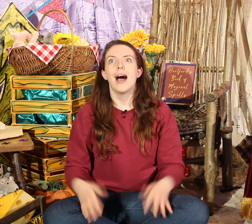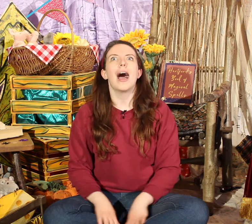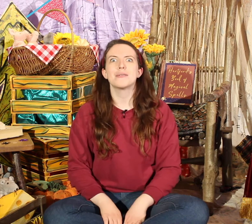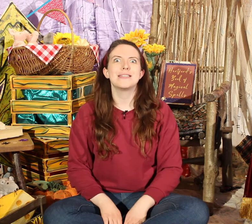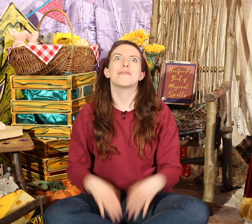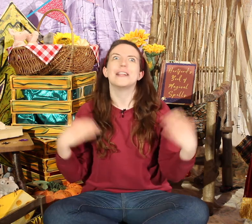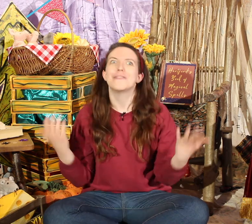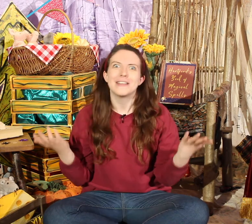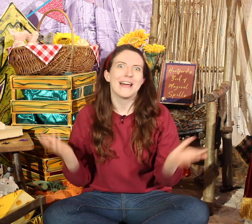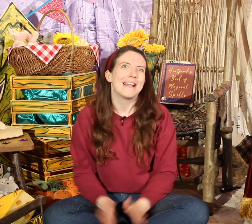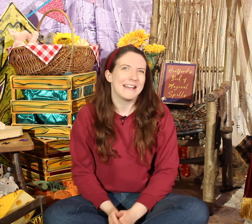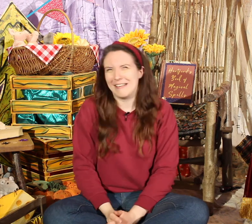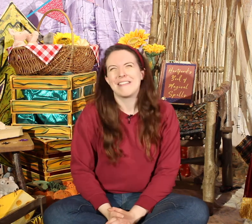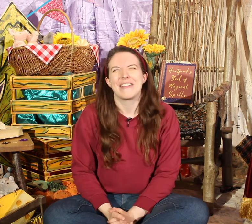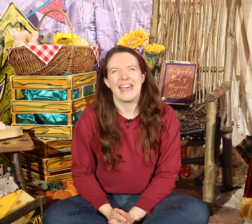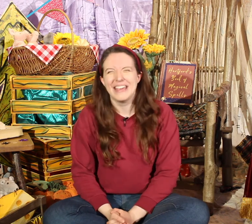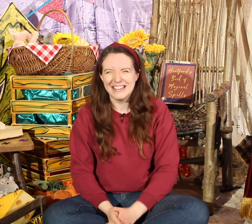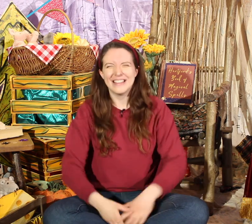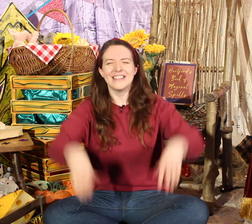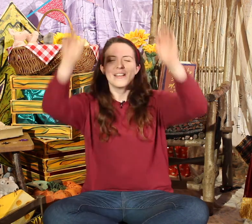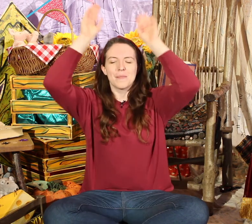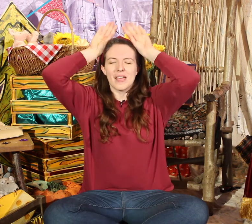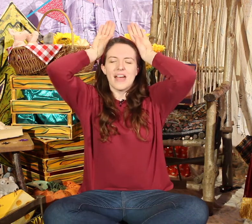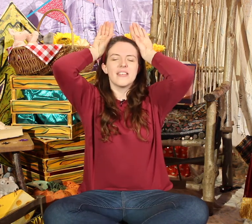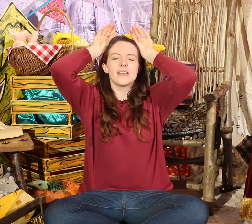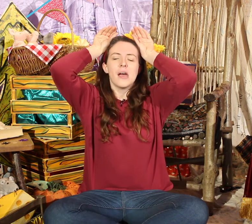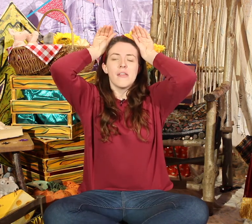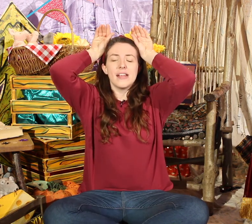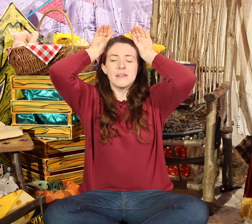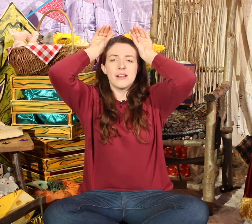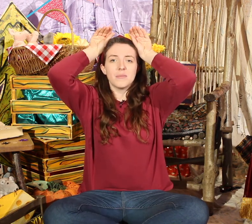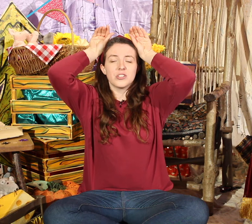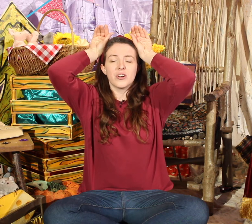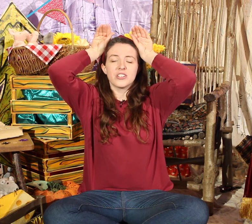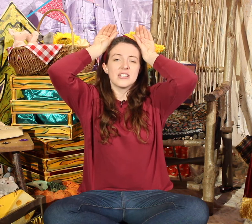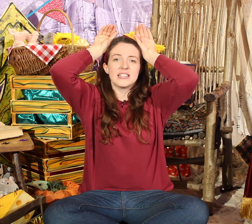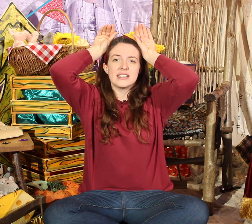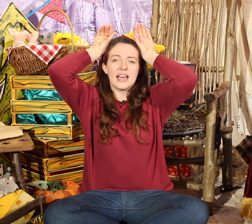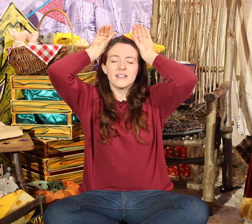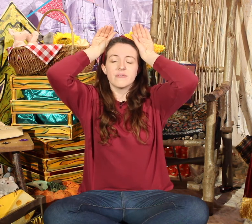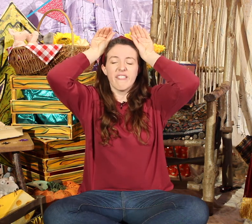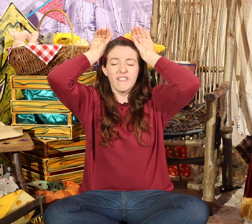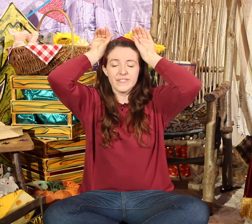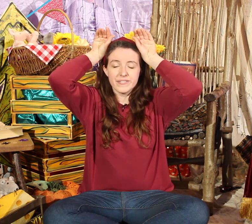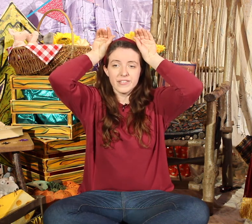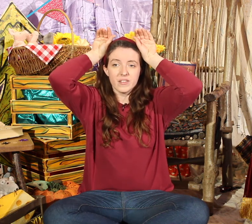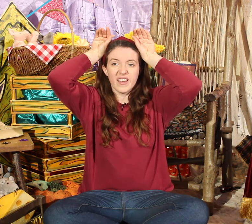I was still really funny that night, so it's okay. And then he went up to Tortoise and he said, oh, I'm